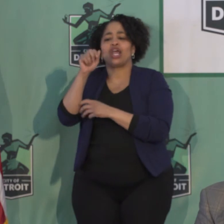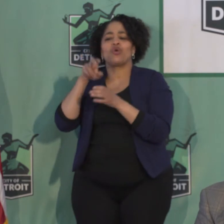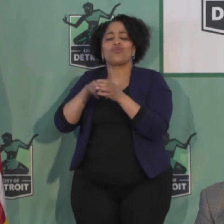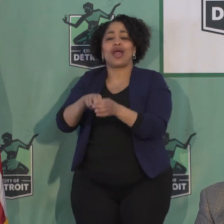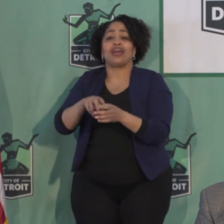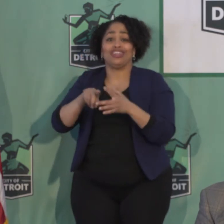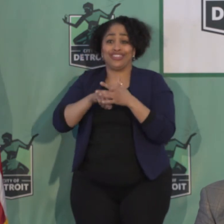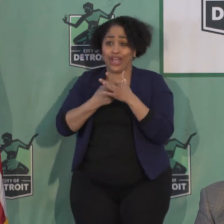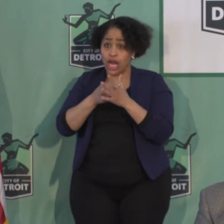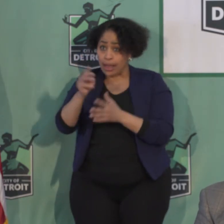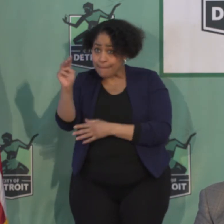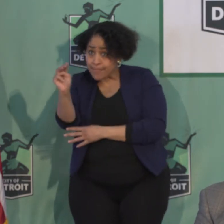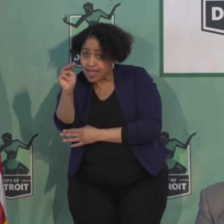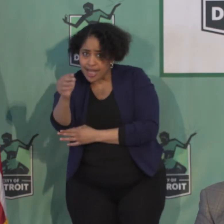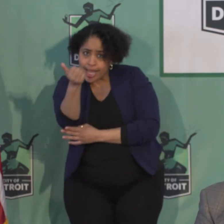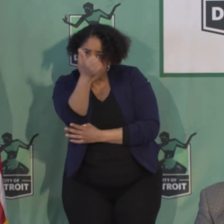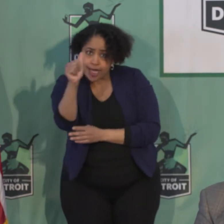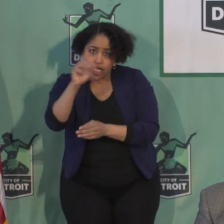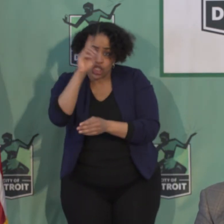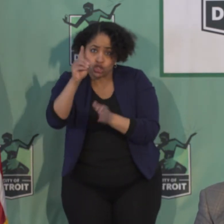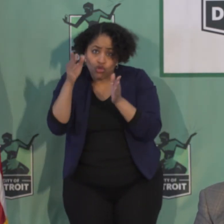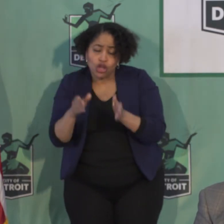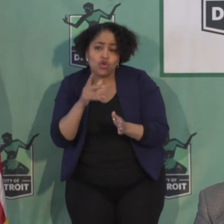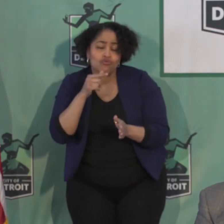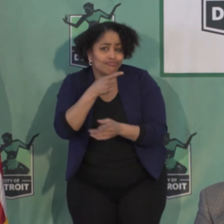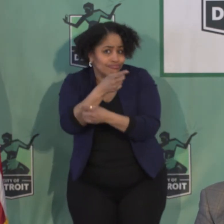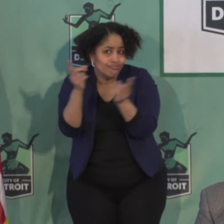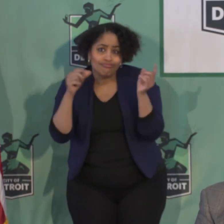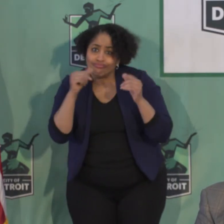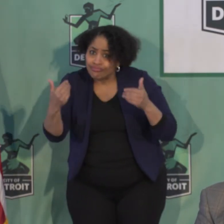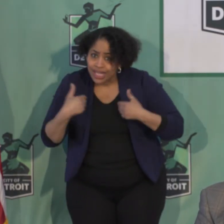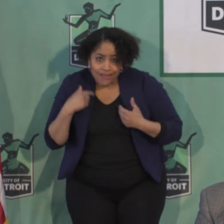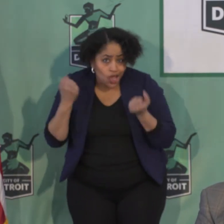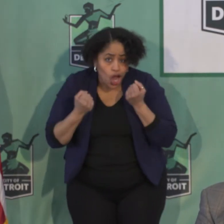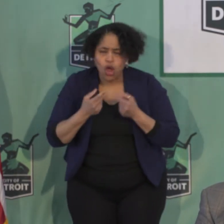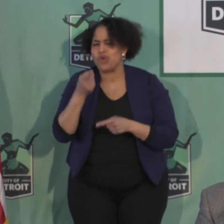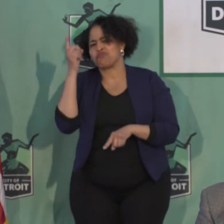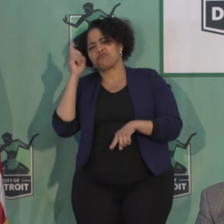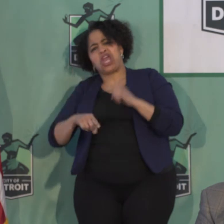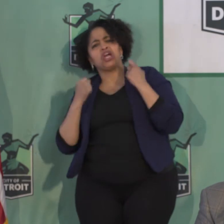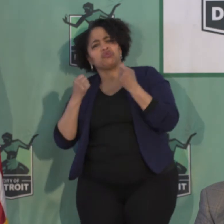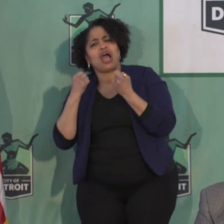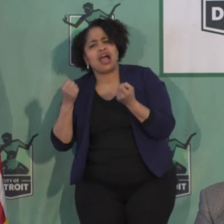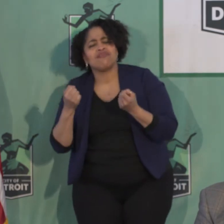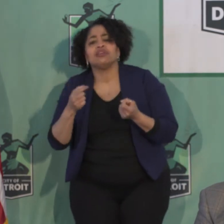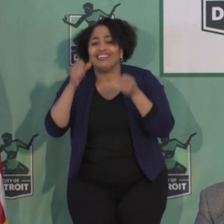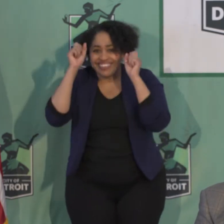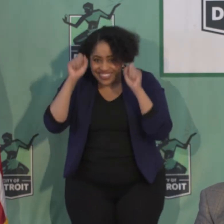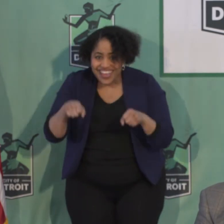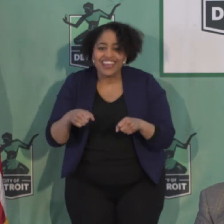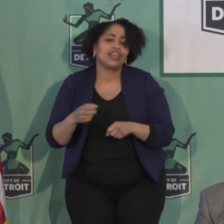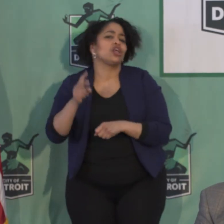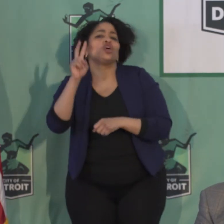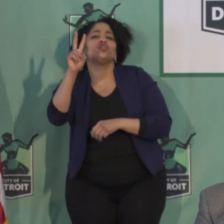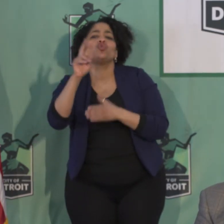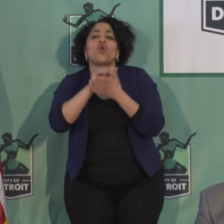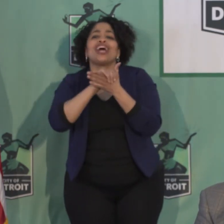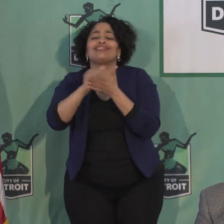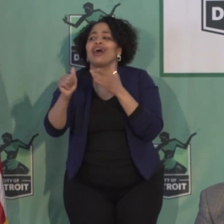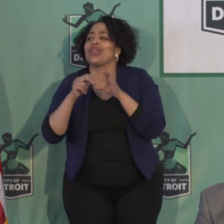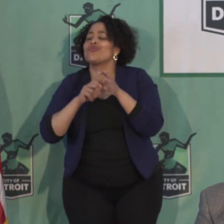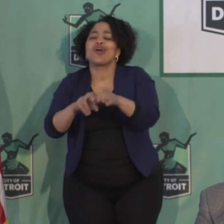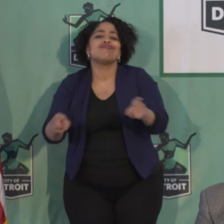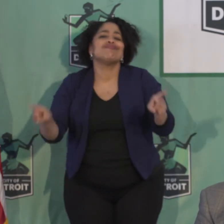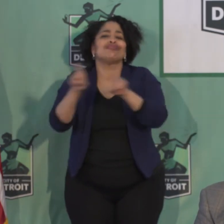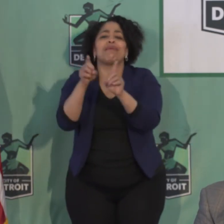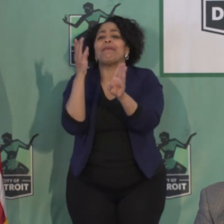on Monday, any Detroiter that doesn't have a car, isn't able to drive, can get a $2 ride, same as a